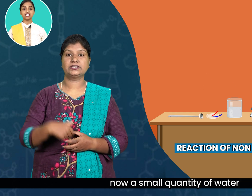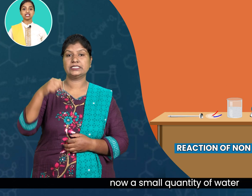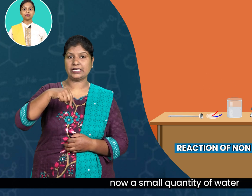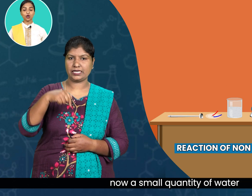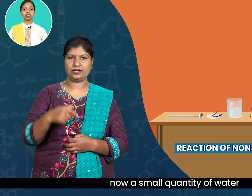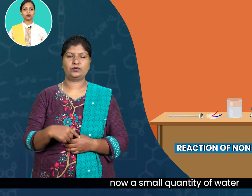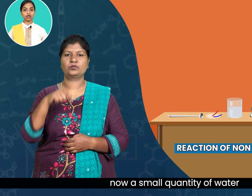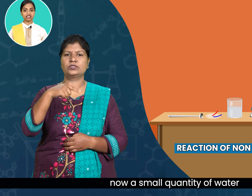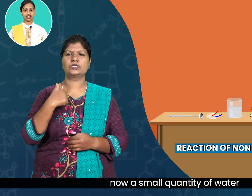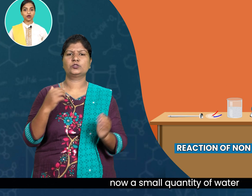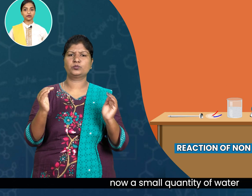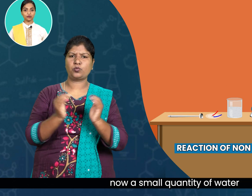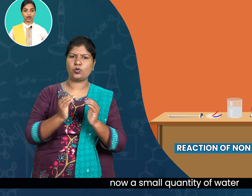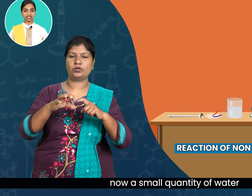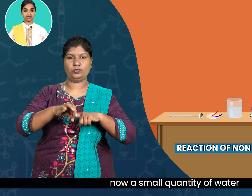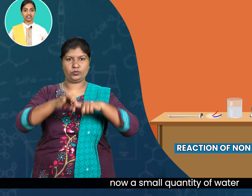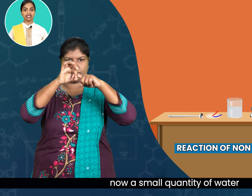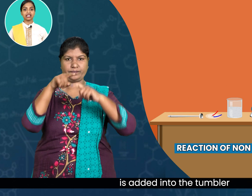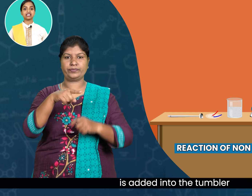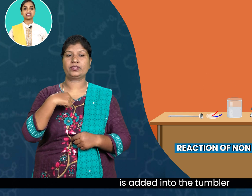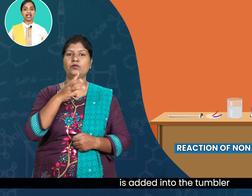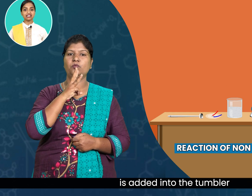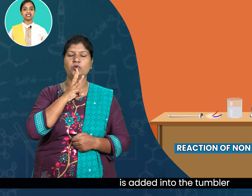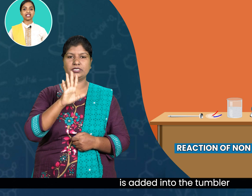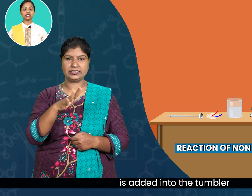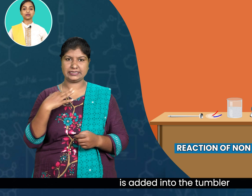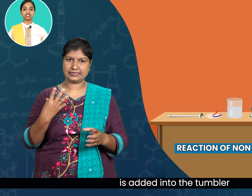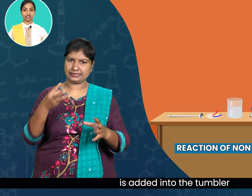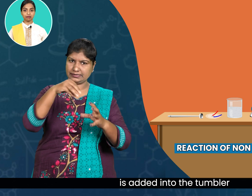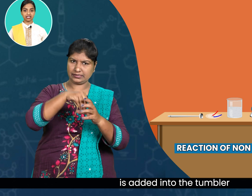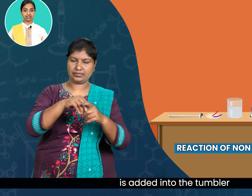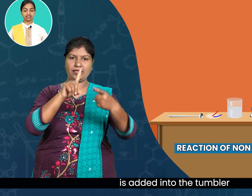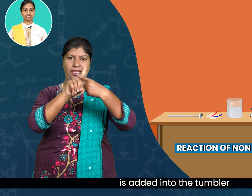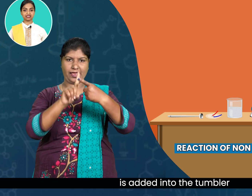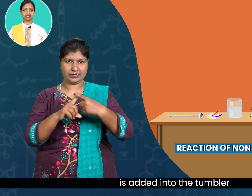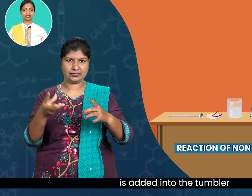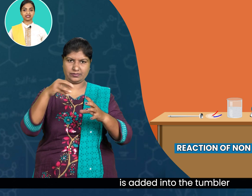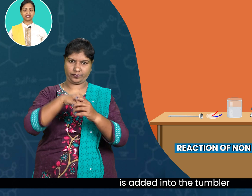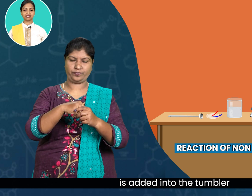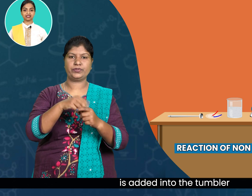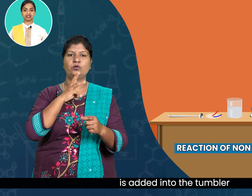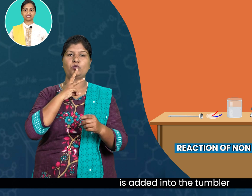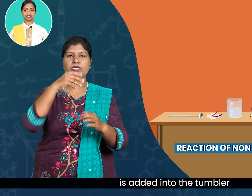Now, a small quantity of water is added into the tumbler